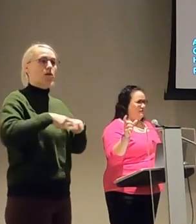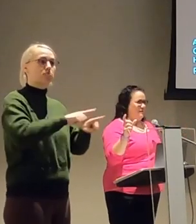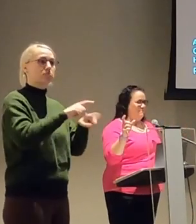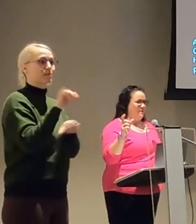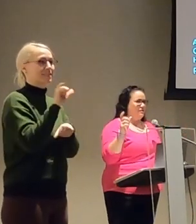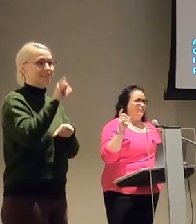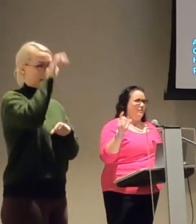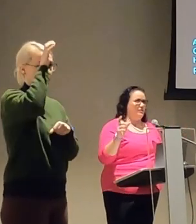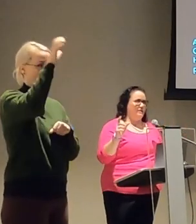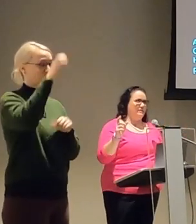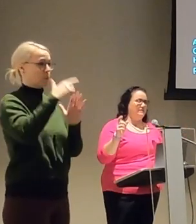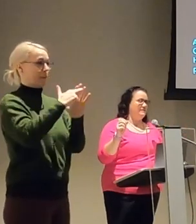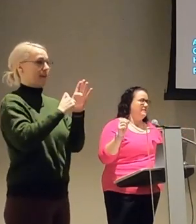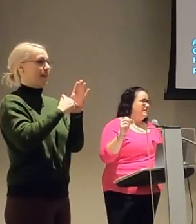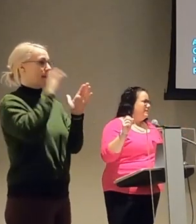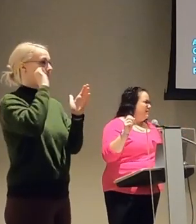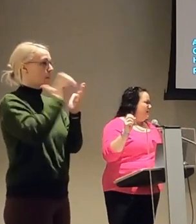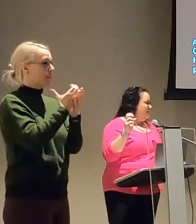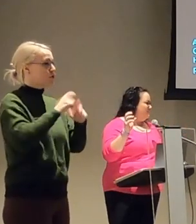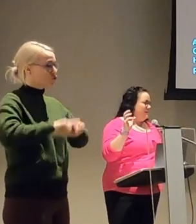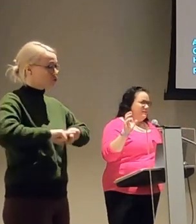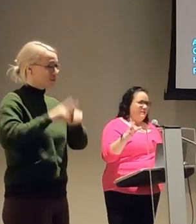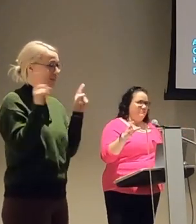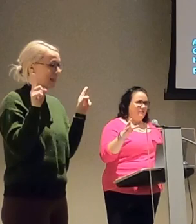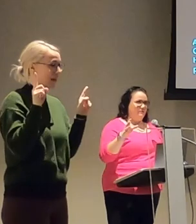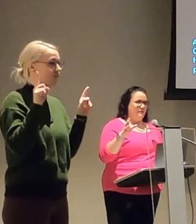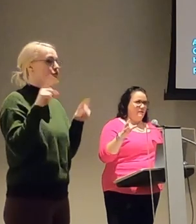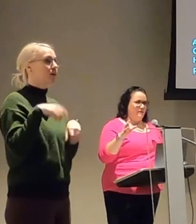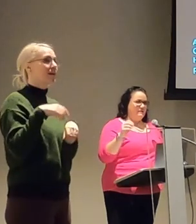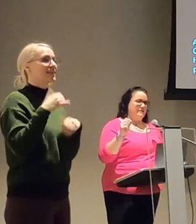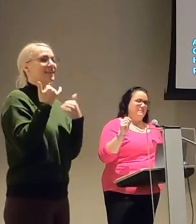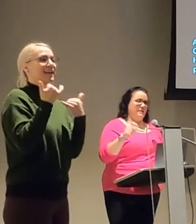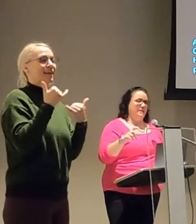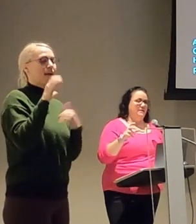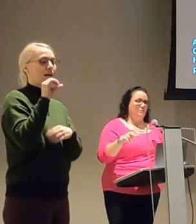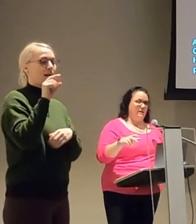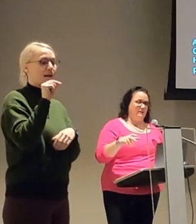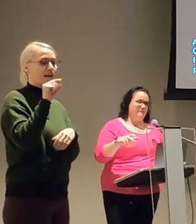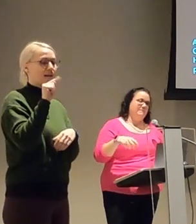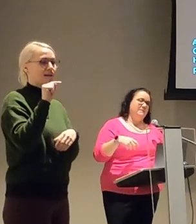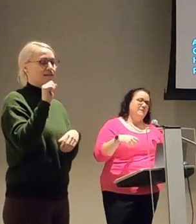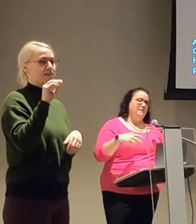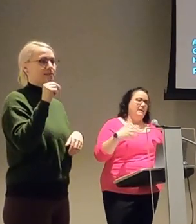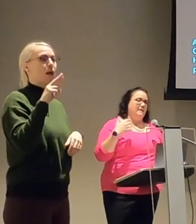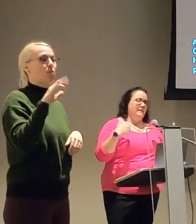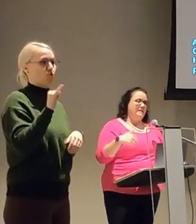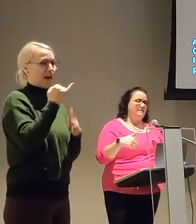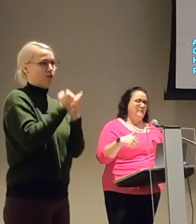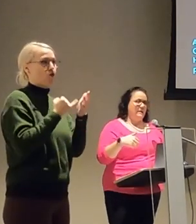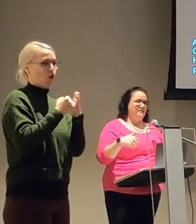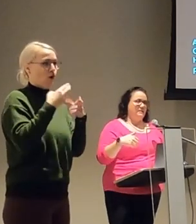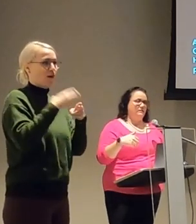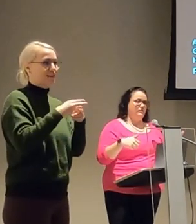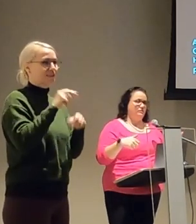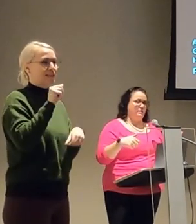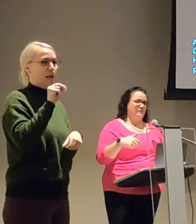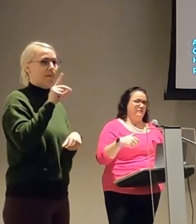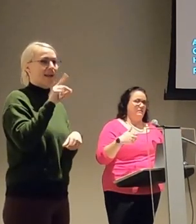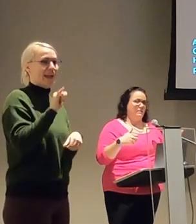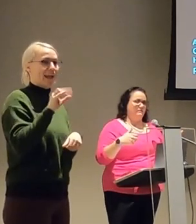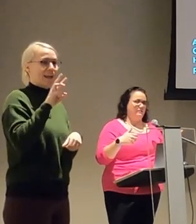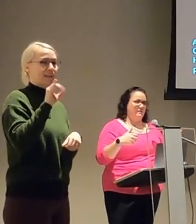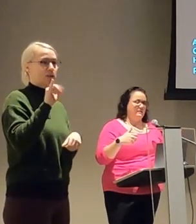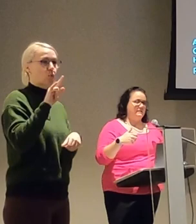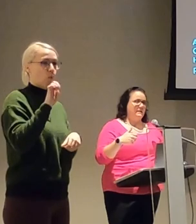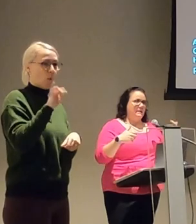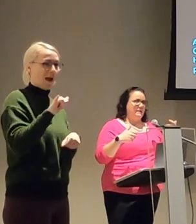very different image, which is a contemporary artist named Kahindi Wiley. And his painting of Judith